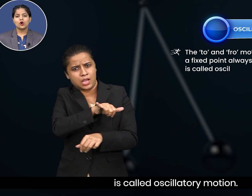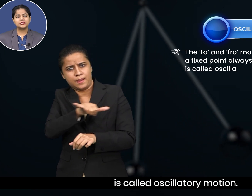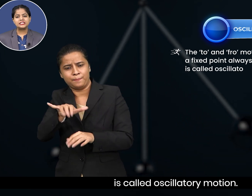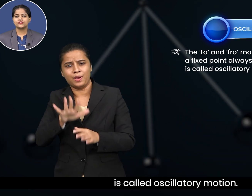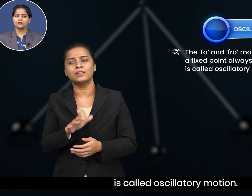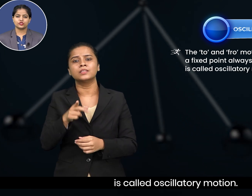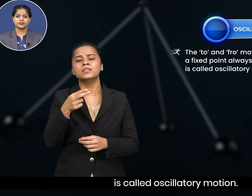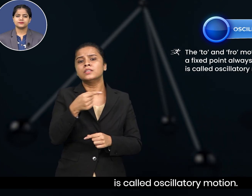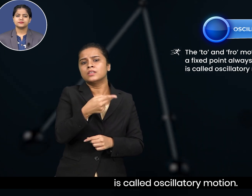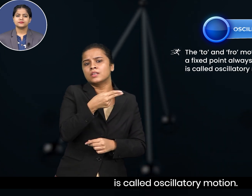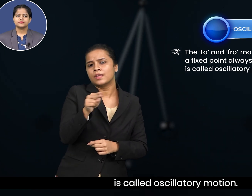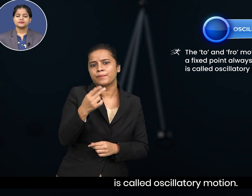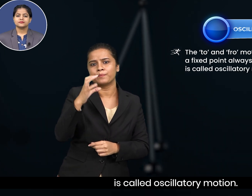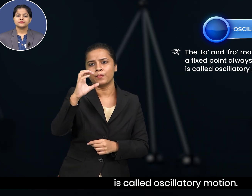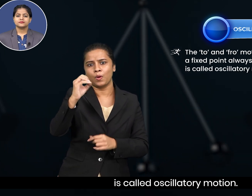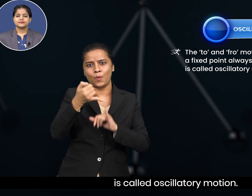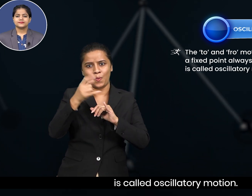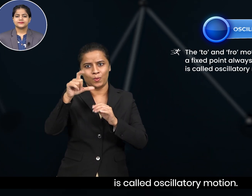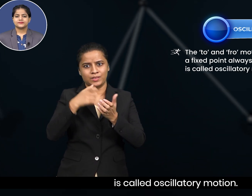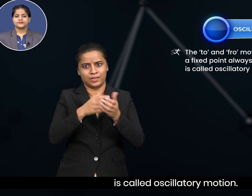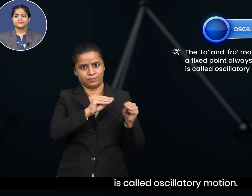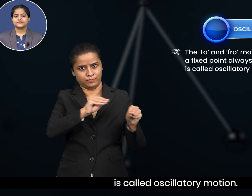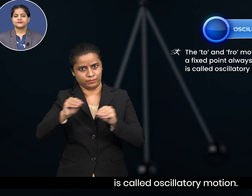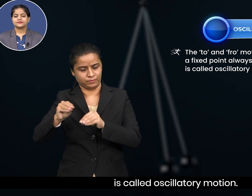called oscillatory motion.